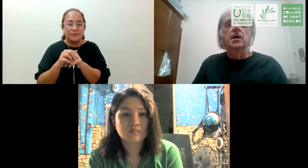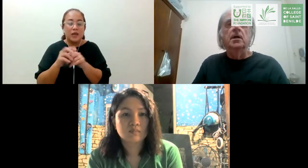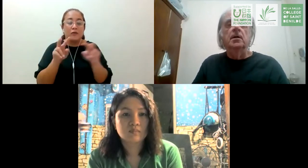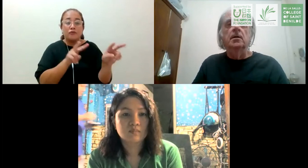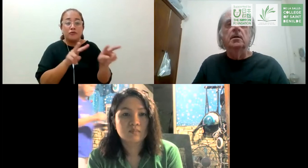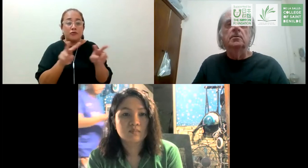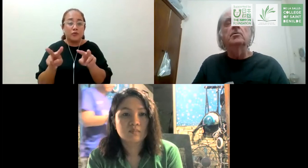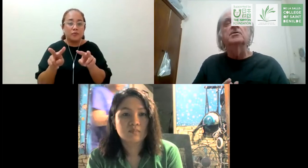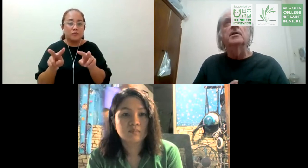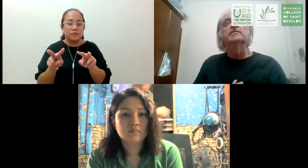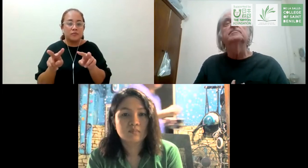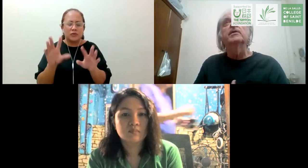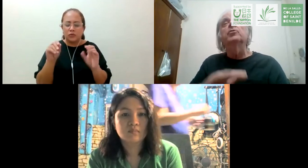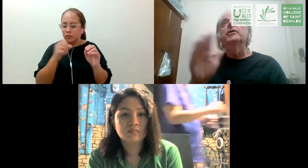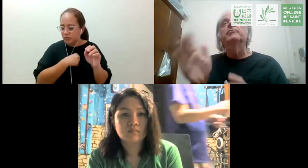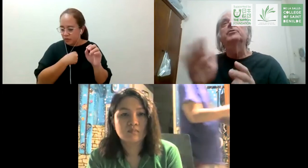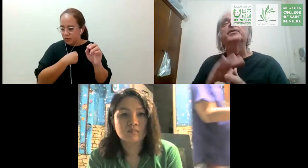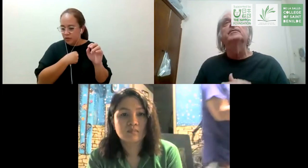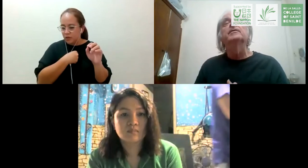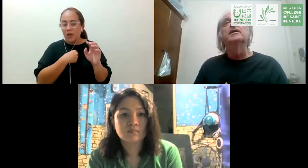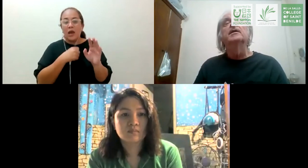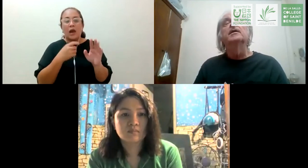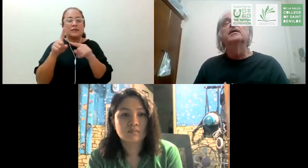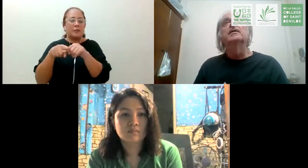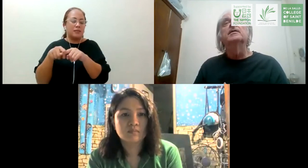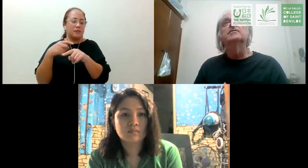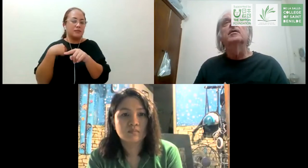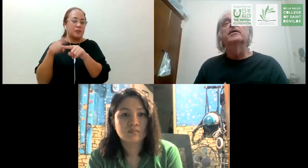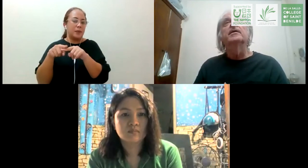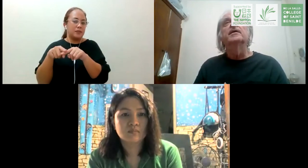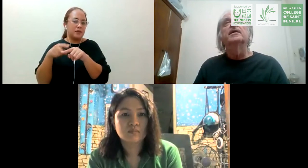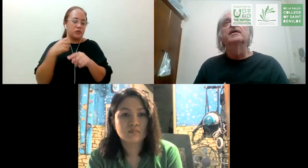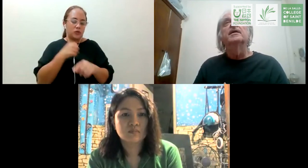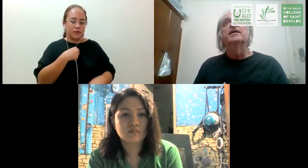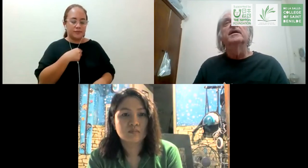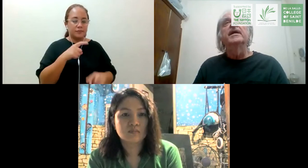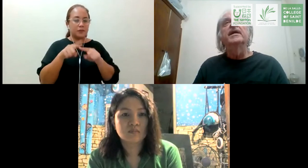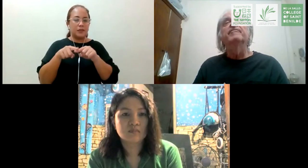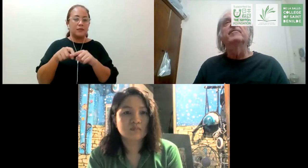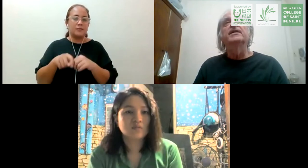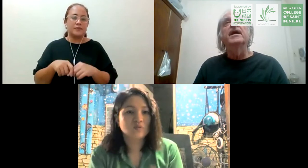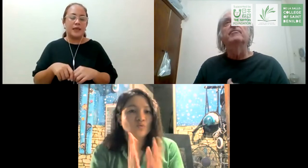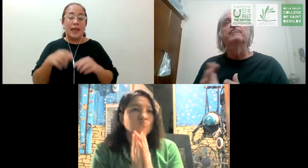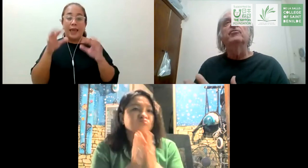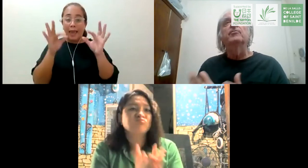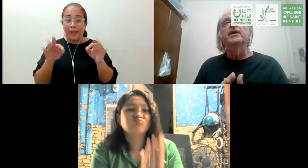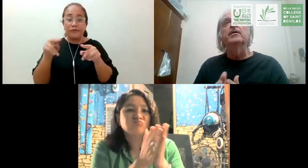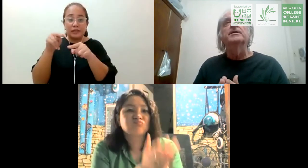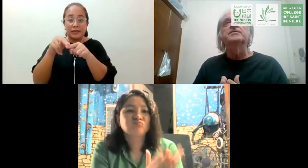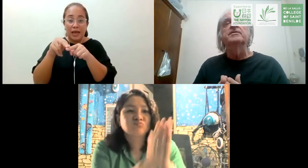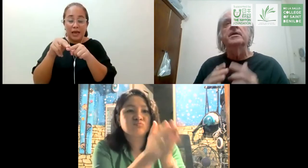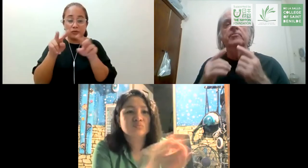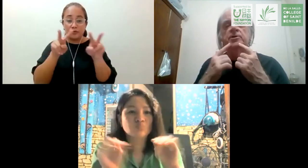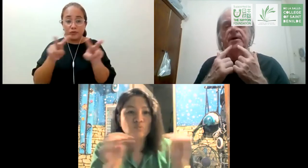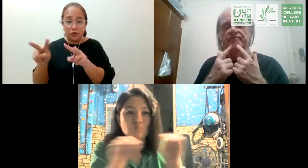verbs, sorry, it will depend. Sorry. If a noun verb pair